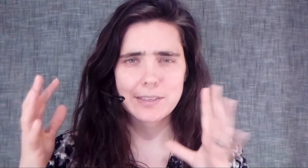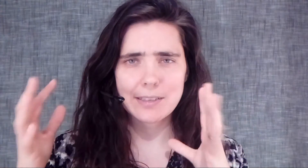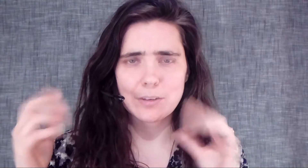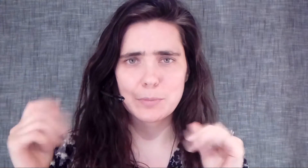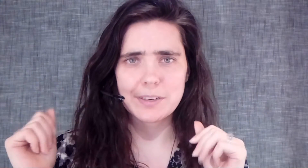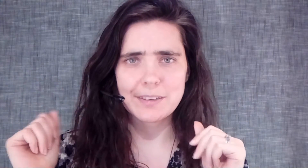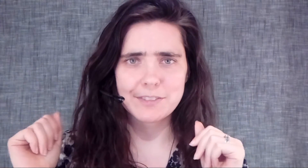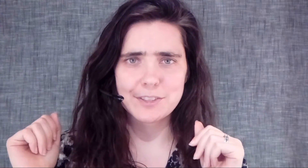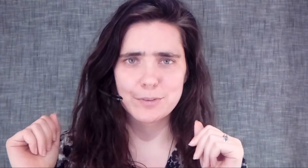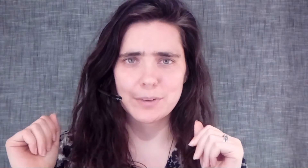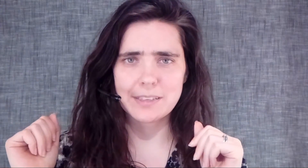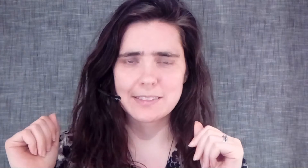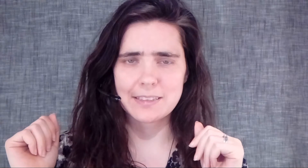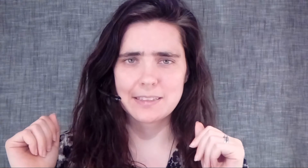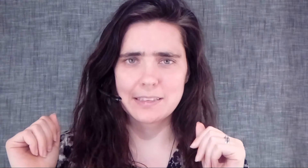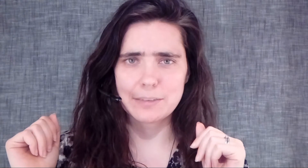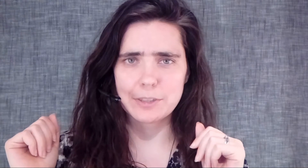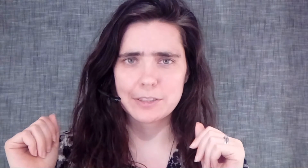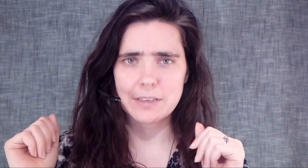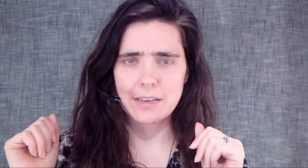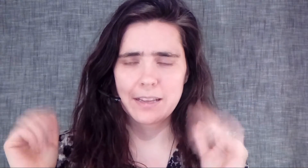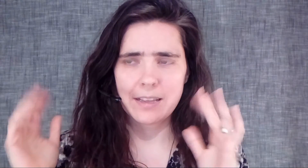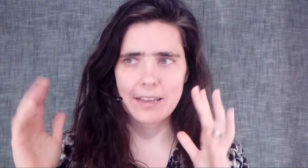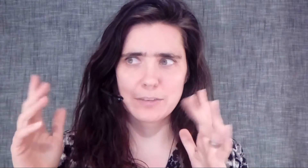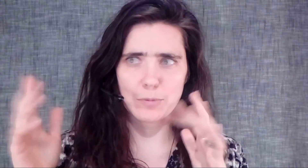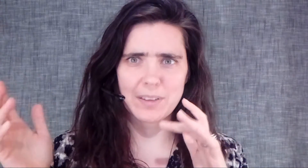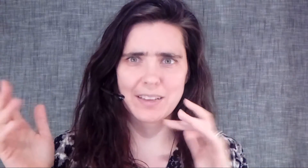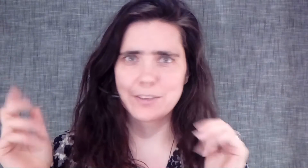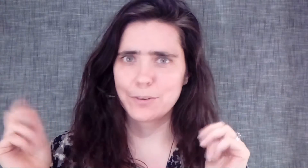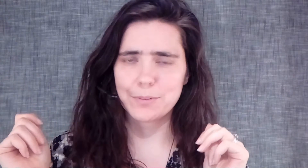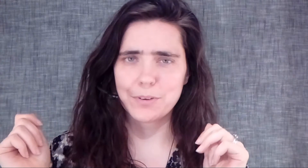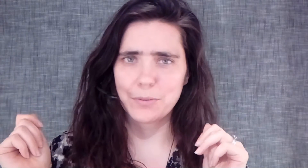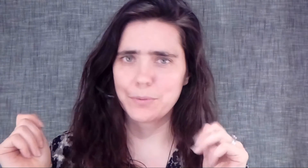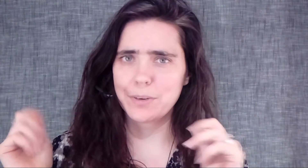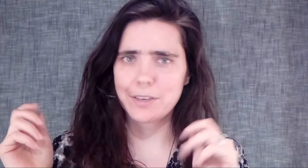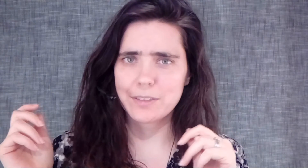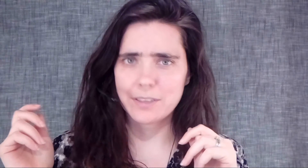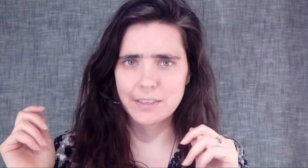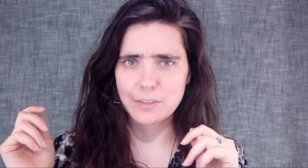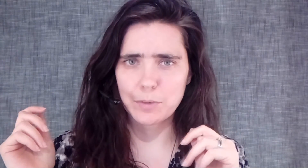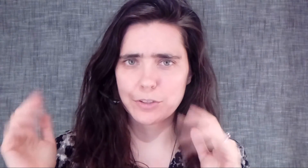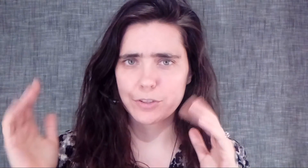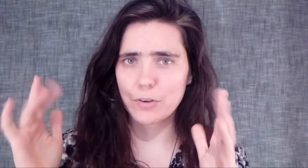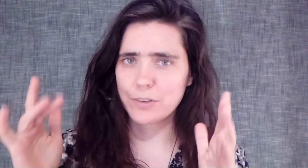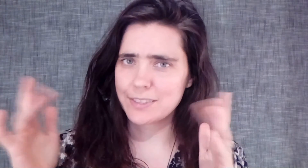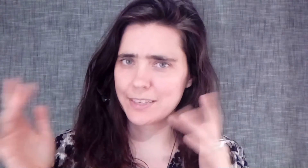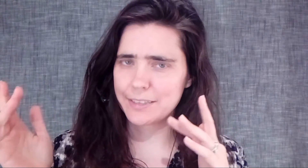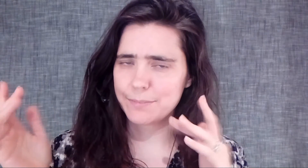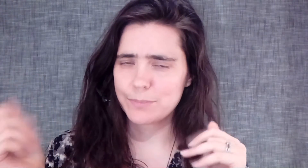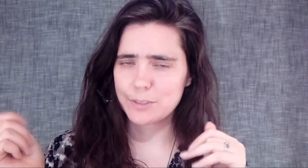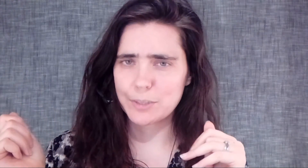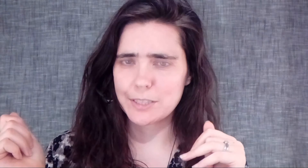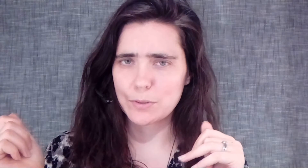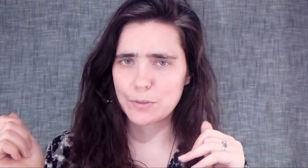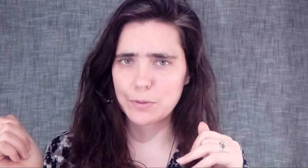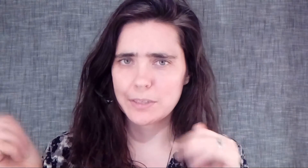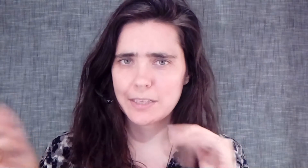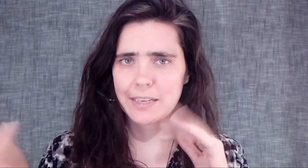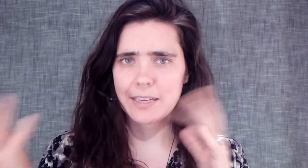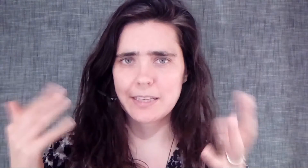little bit of Australian Sign Language as well. I don't know nearly as much Auslan, is what it's called, as